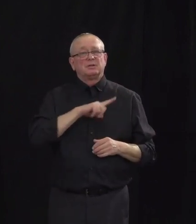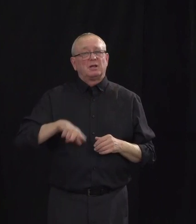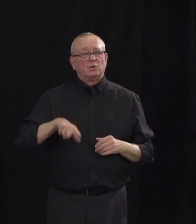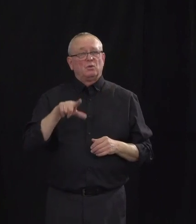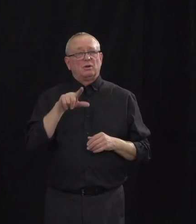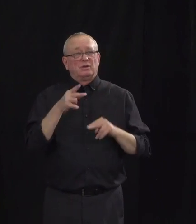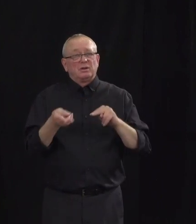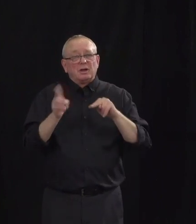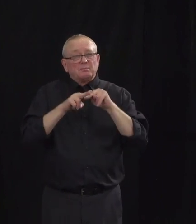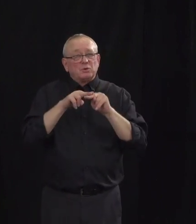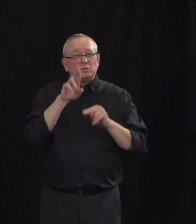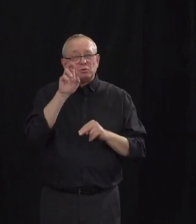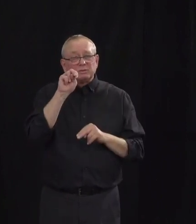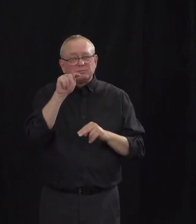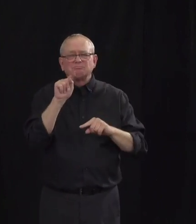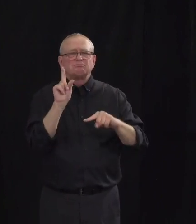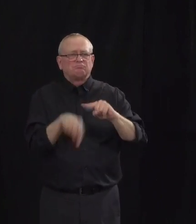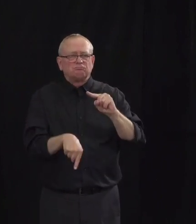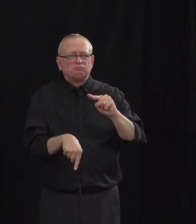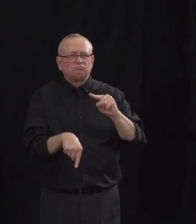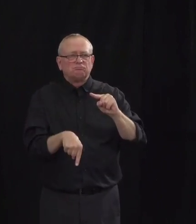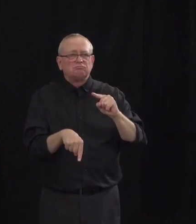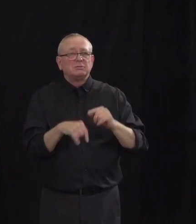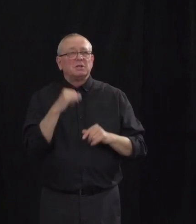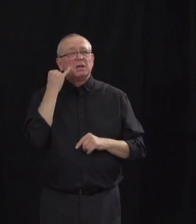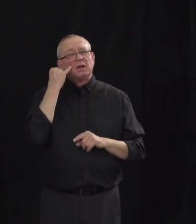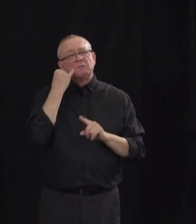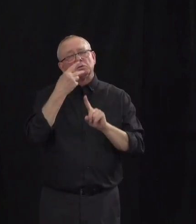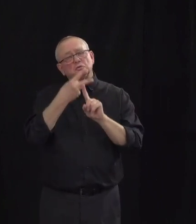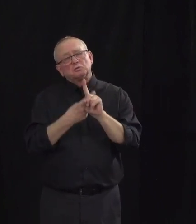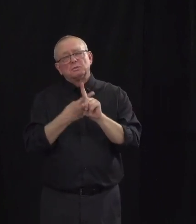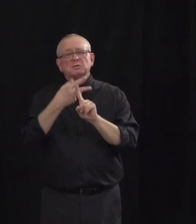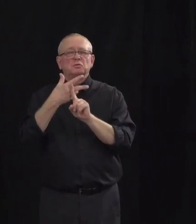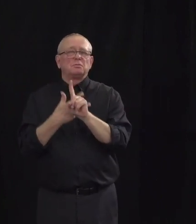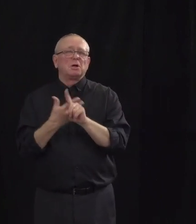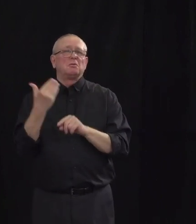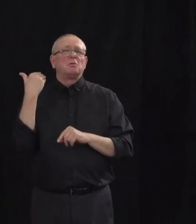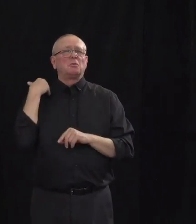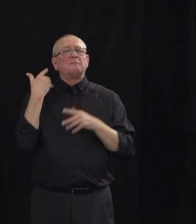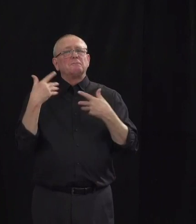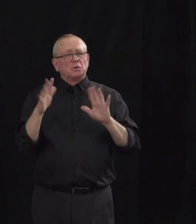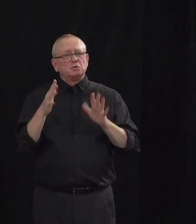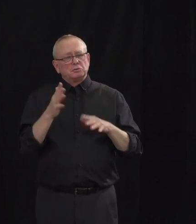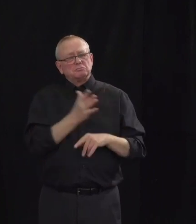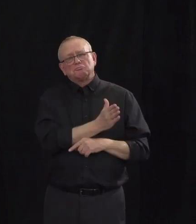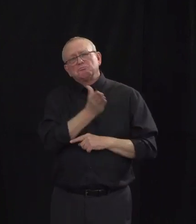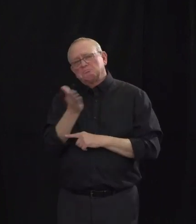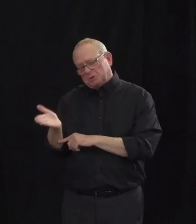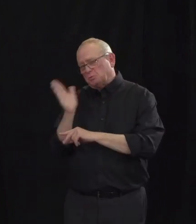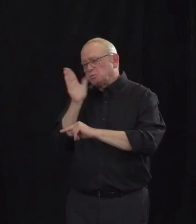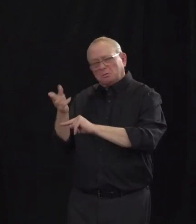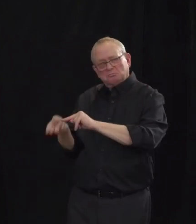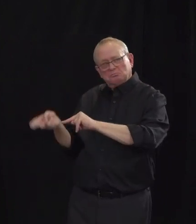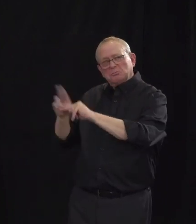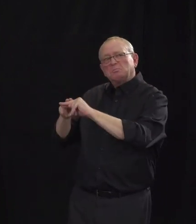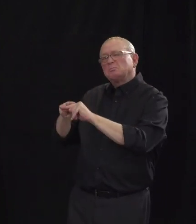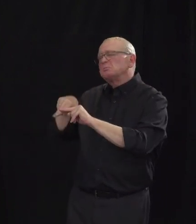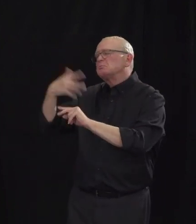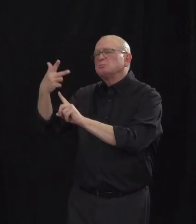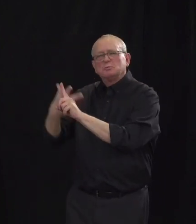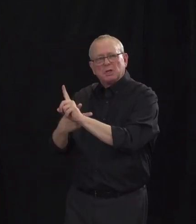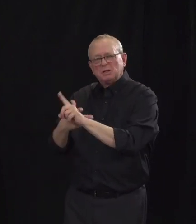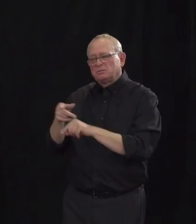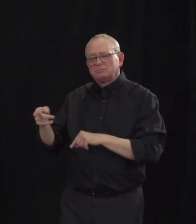into place during this emergency, it will be frozen at the previous rate. This measure also applies not only to